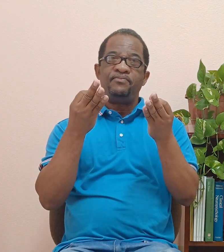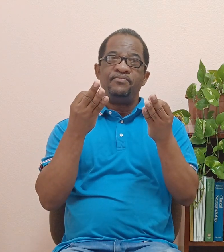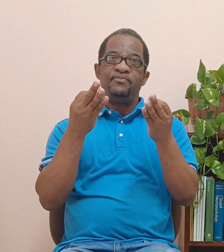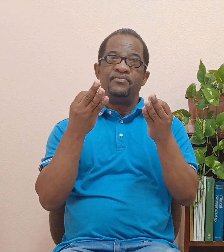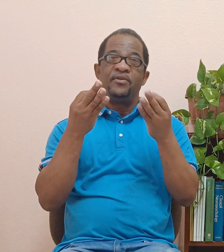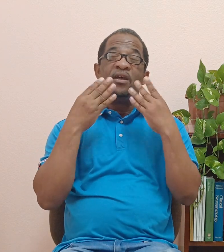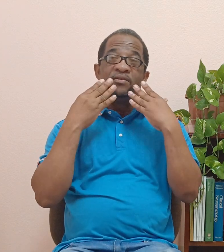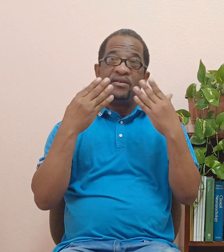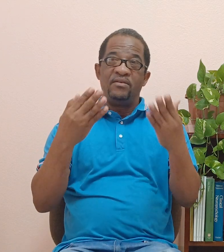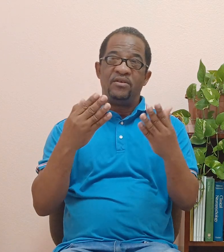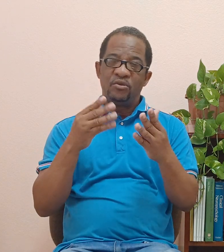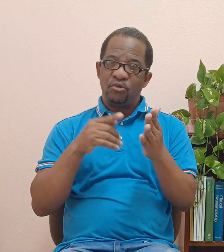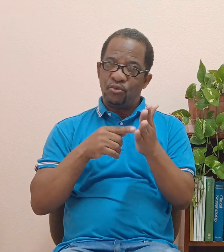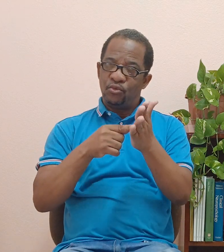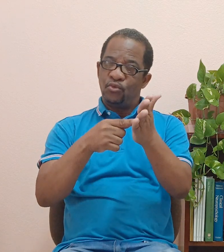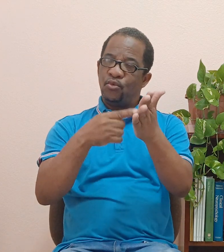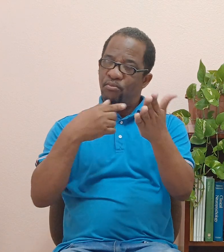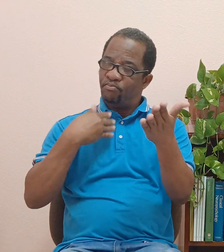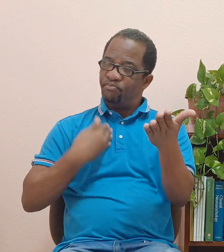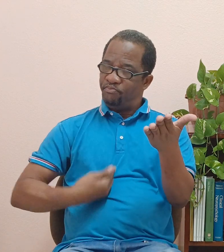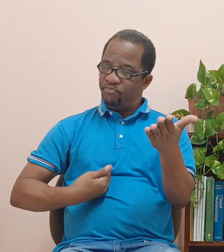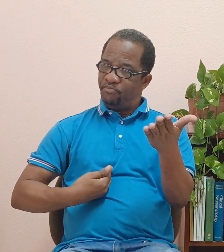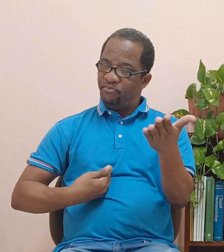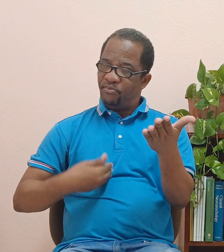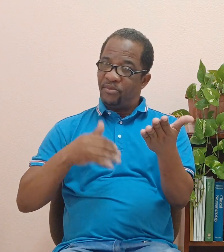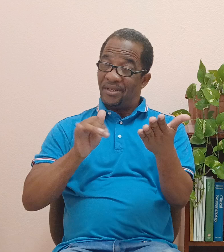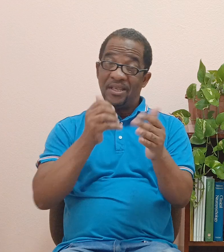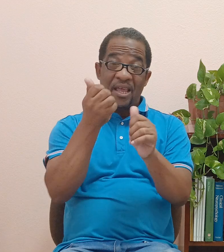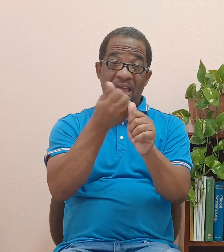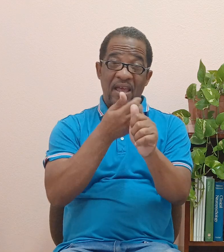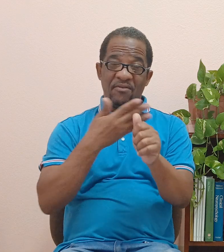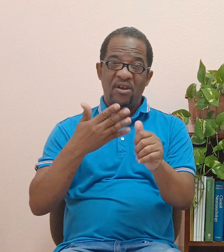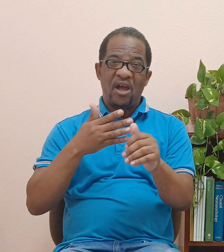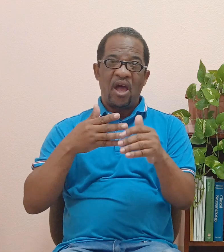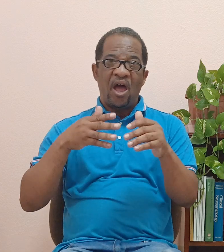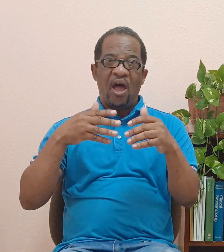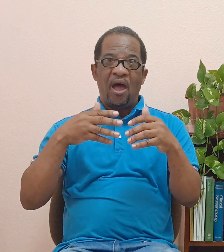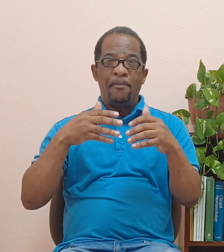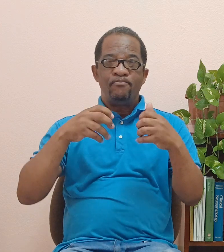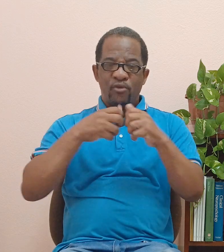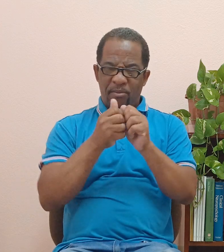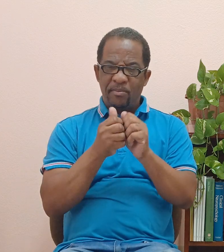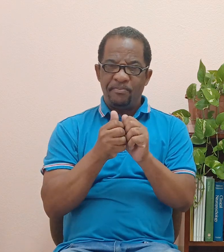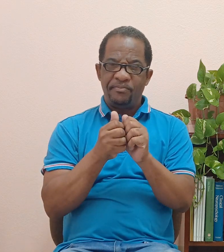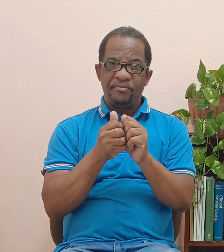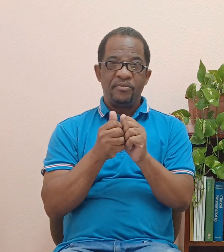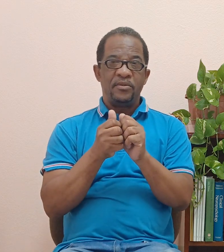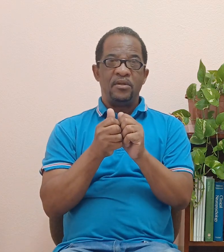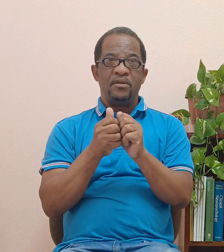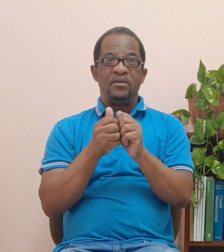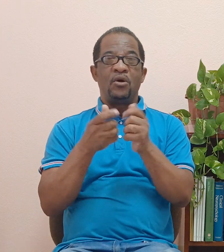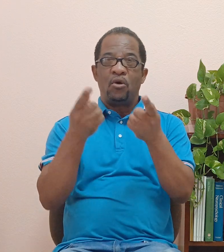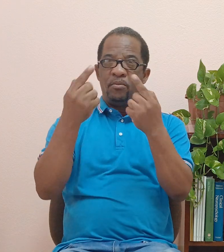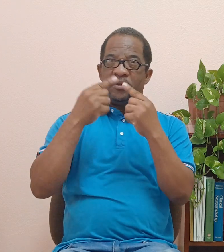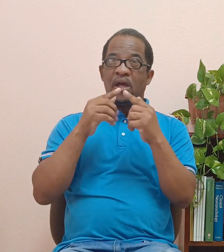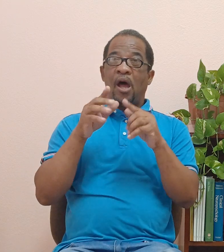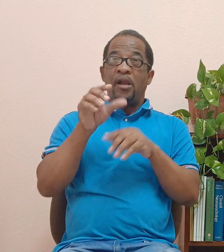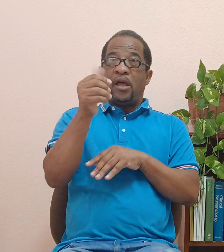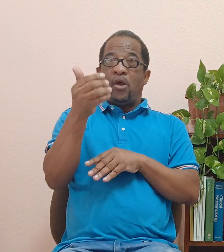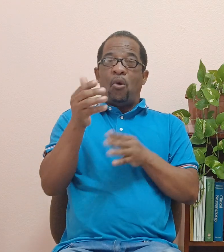Thank you for showing me that with every hardship comes another opportunity to grow